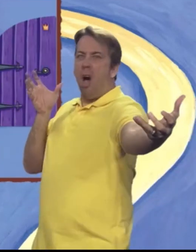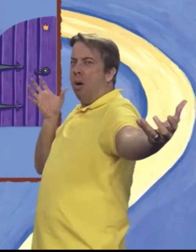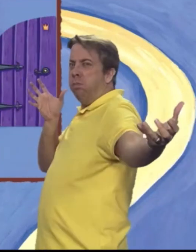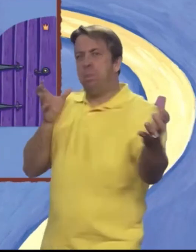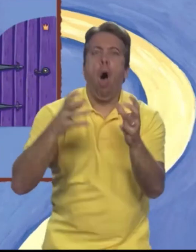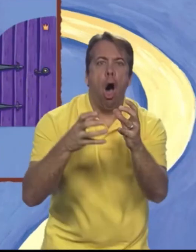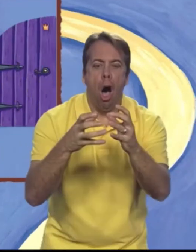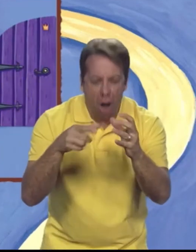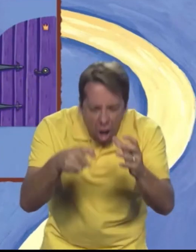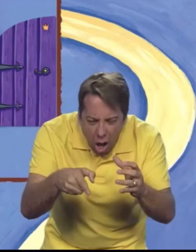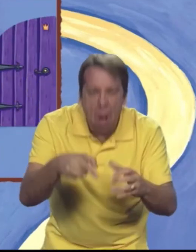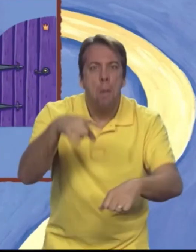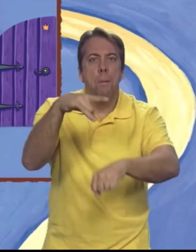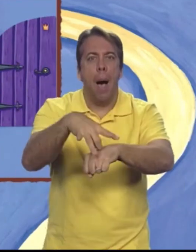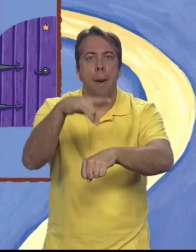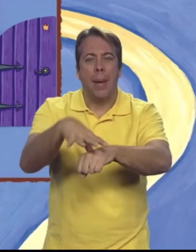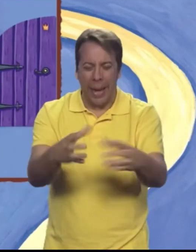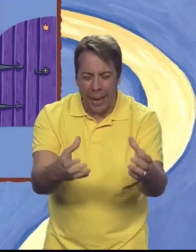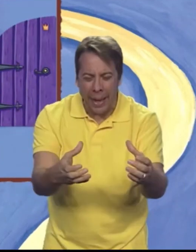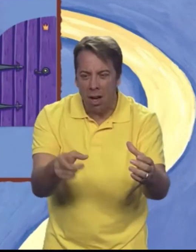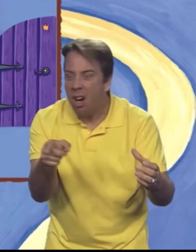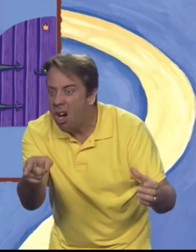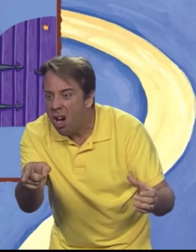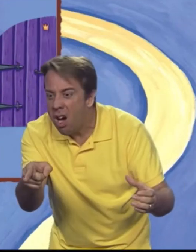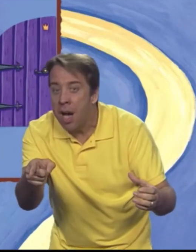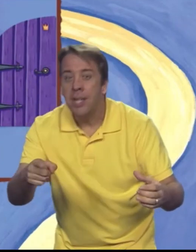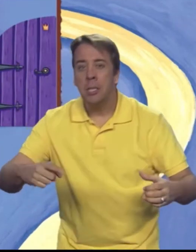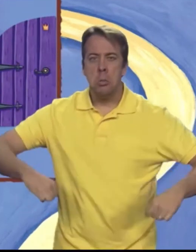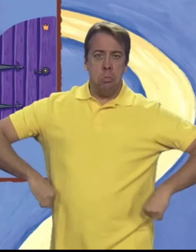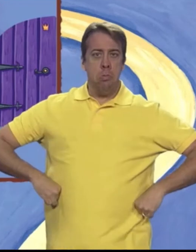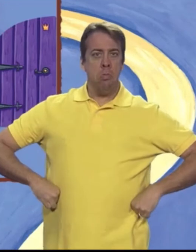simple pumpkin, surrounded by a noisy pack of mice and rats.